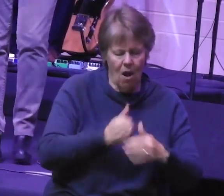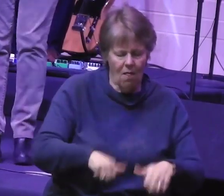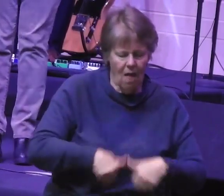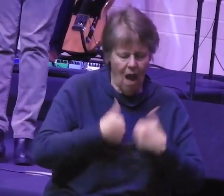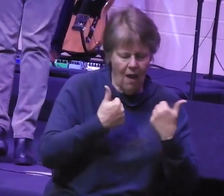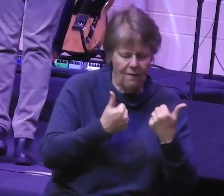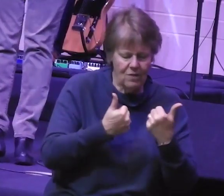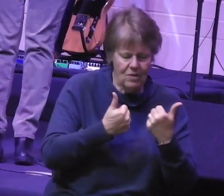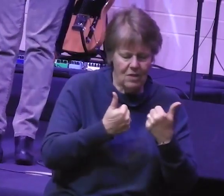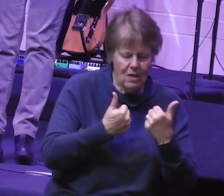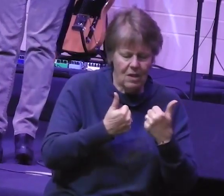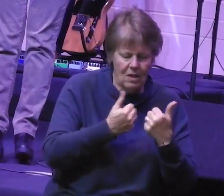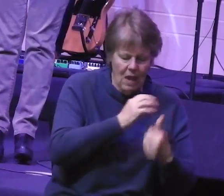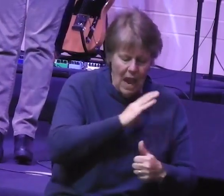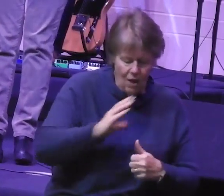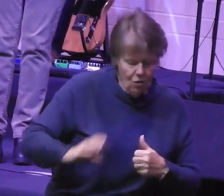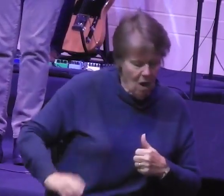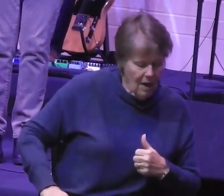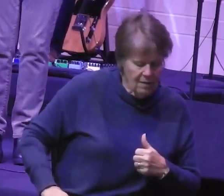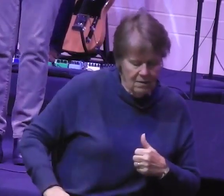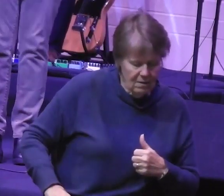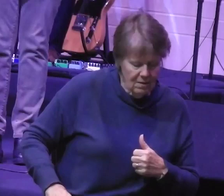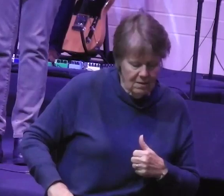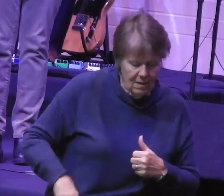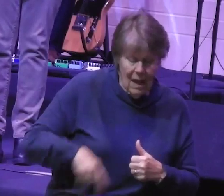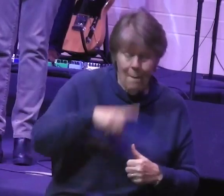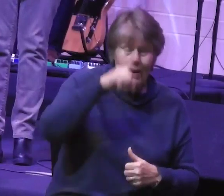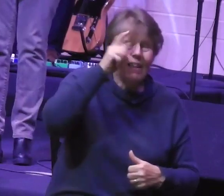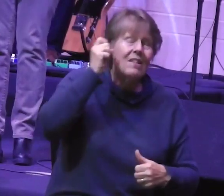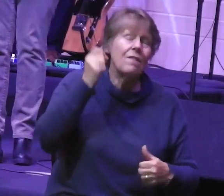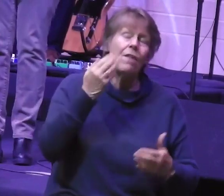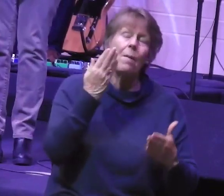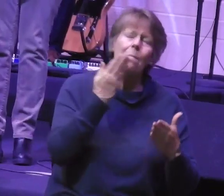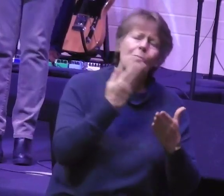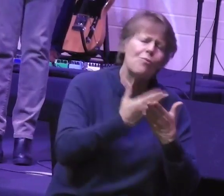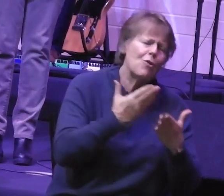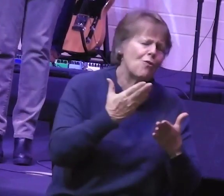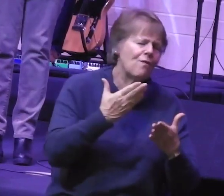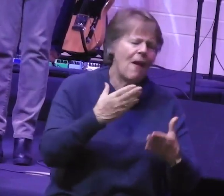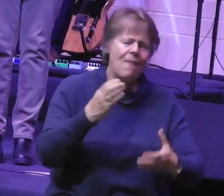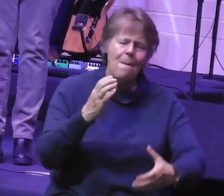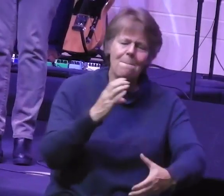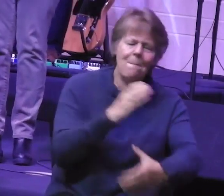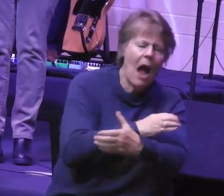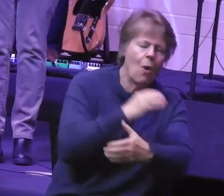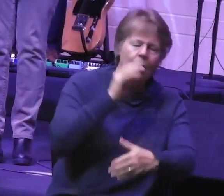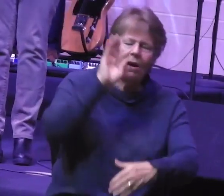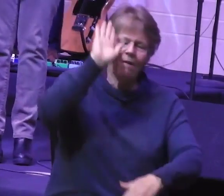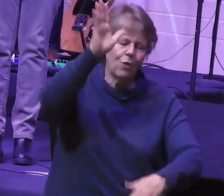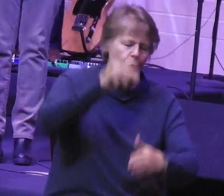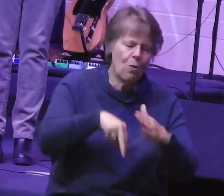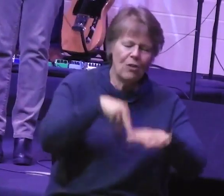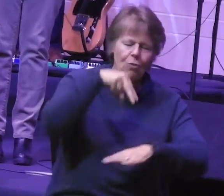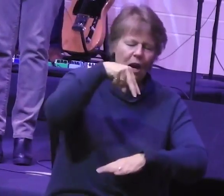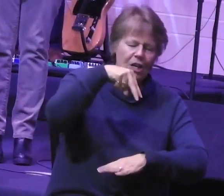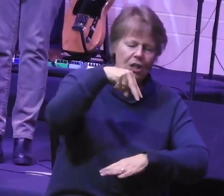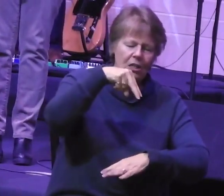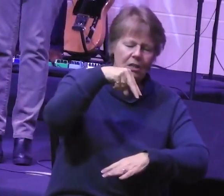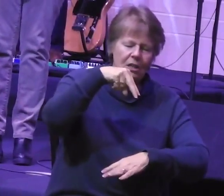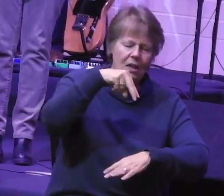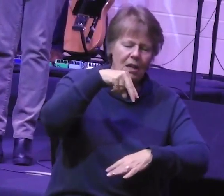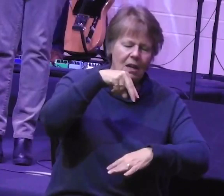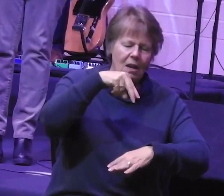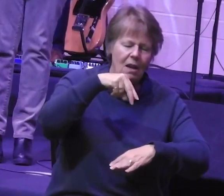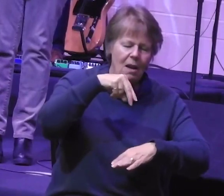And Christ, because of the proof and the power of your resurrection, may we in this place find a